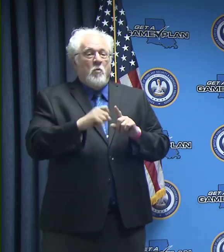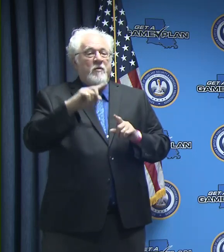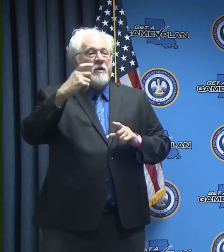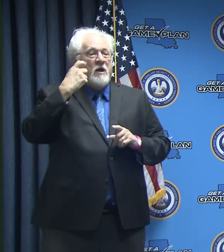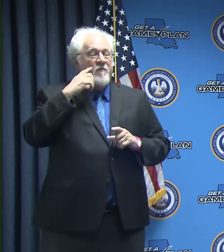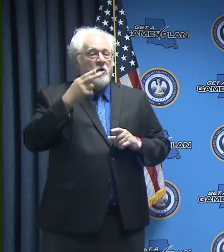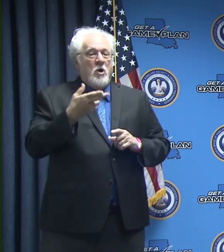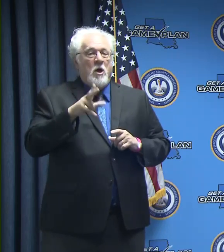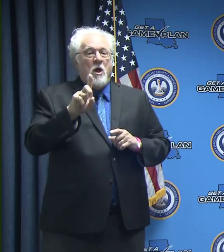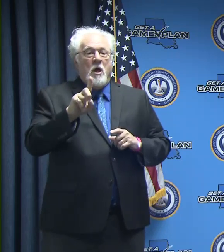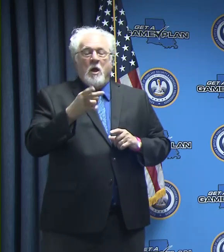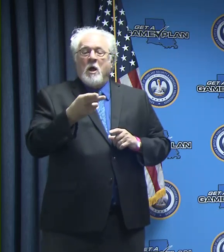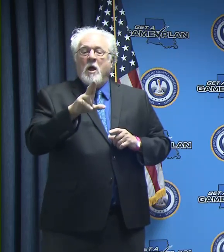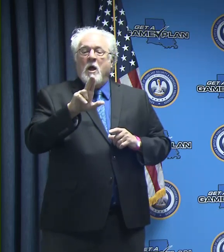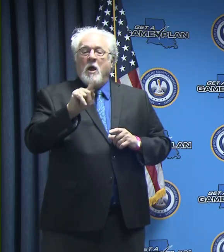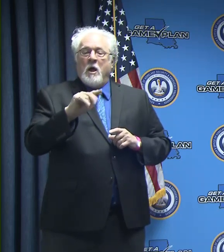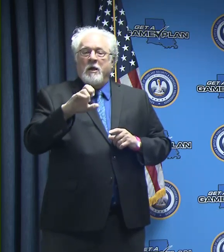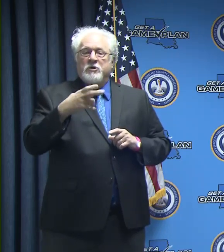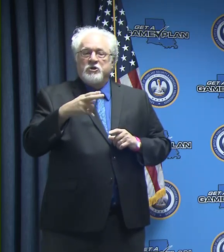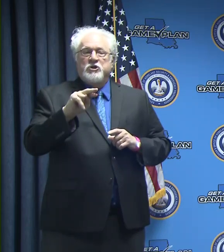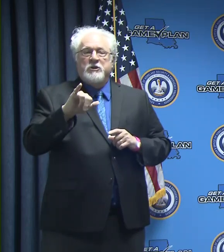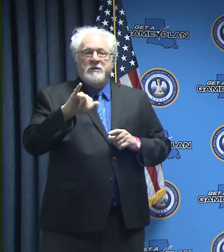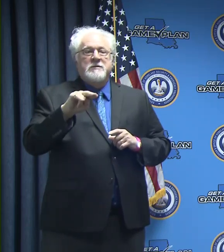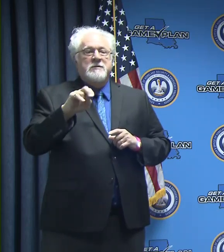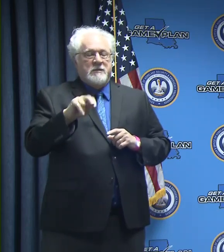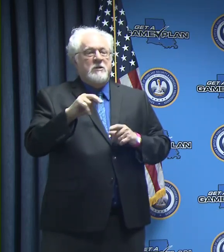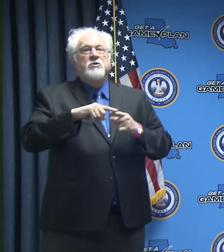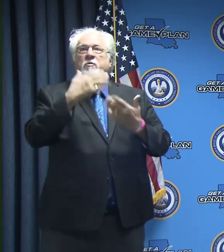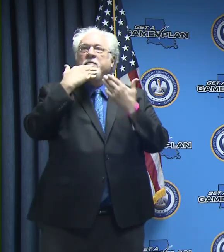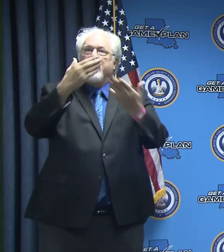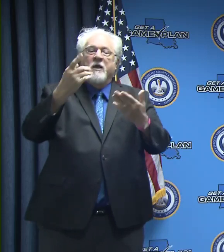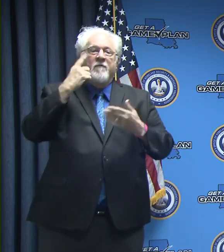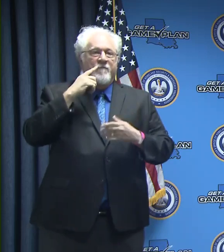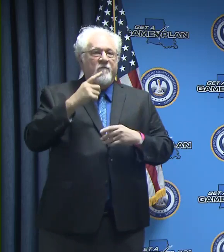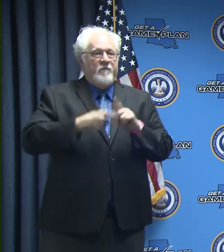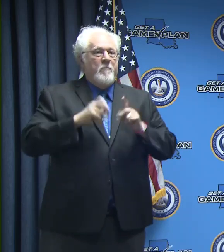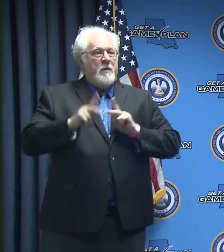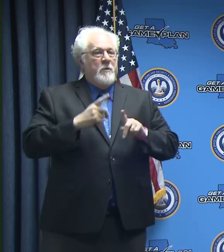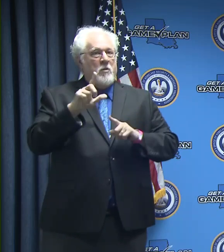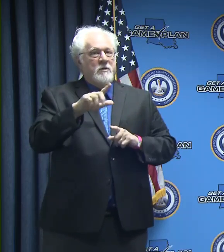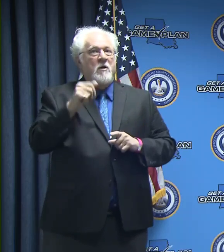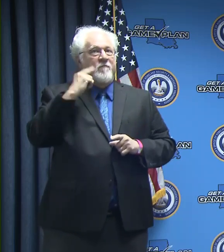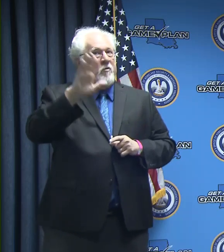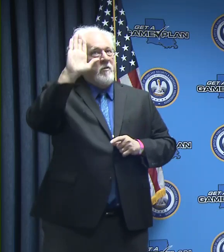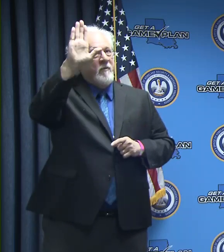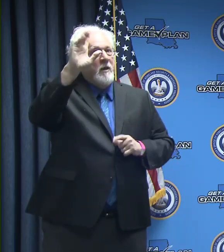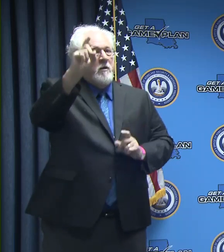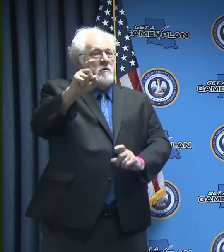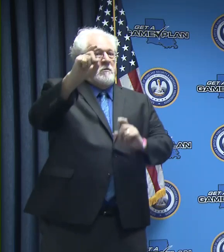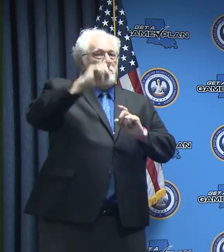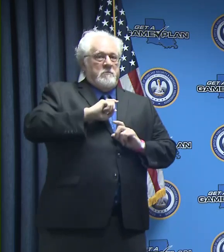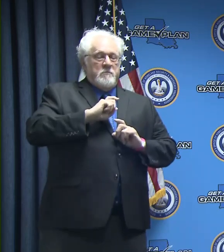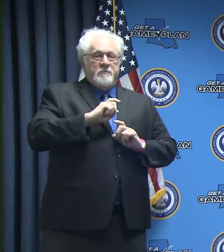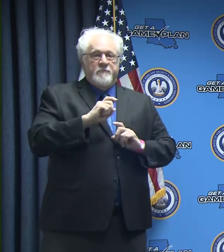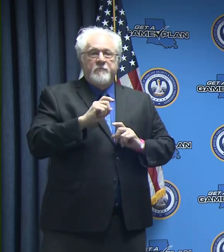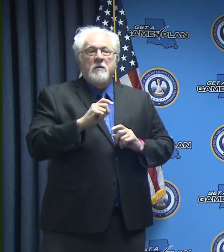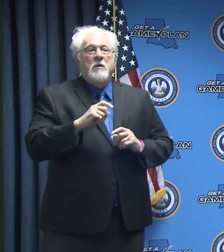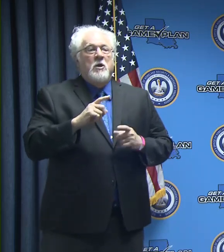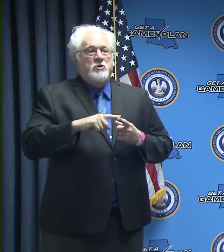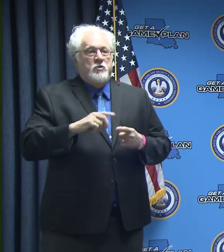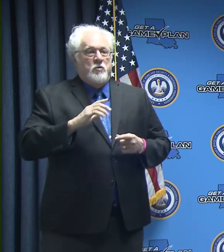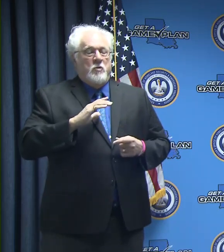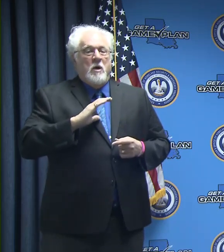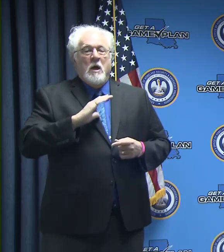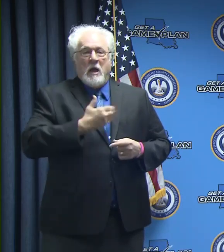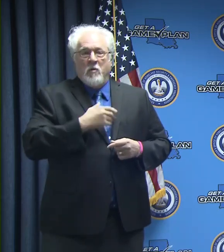Asa Hutchinson of Arkansas to thank him on behalf of all the people of Louisiana for their generous contribution